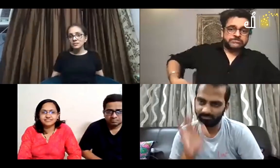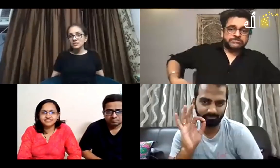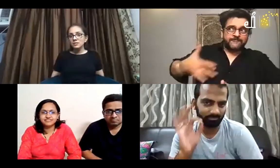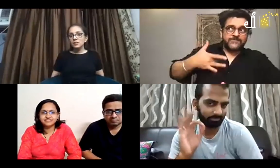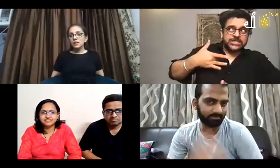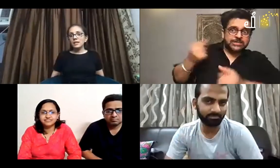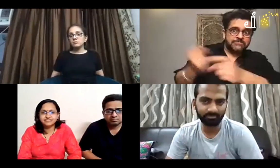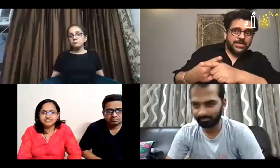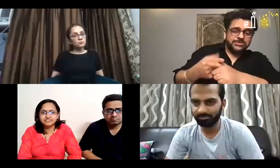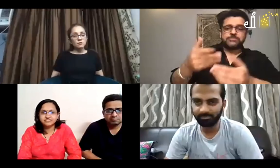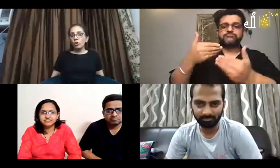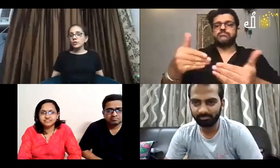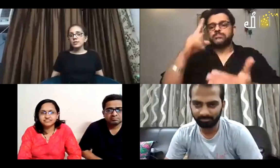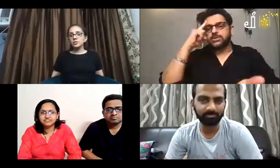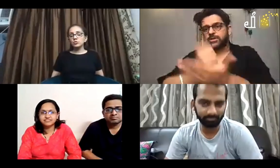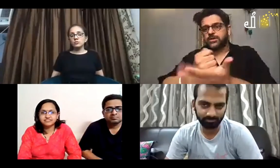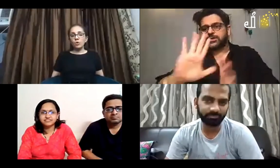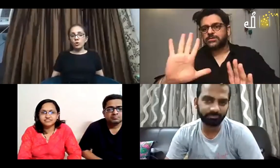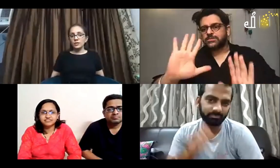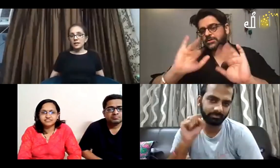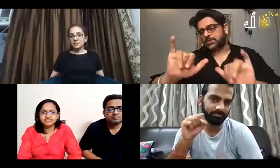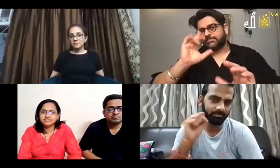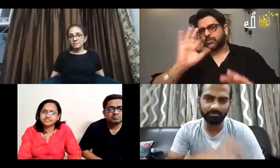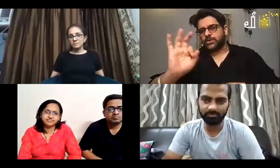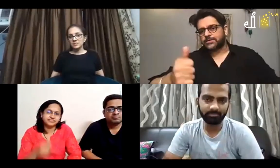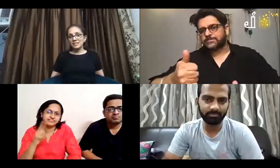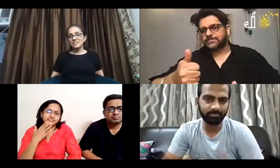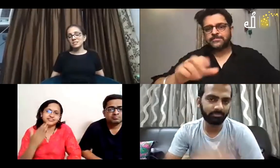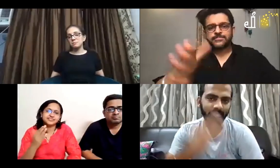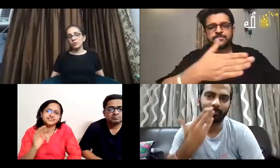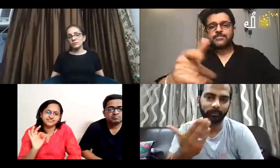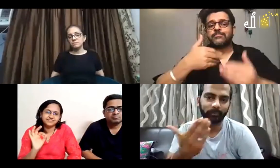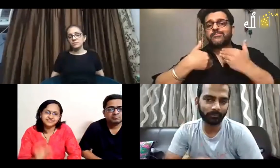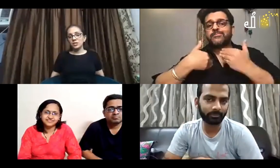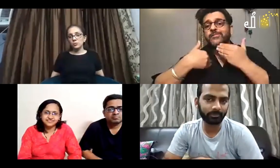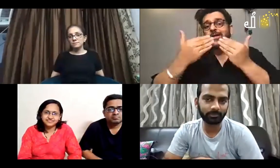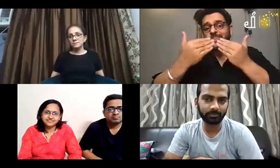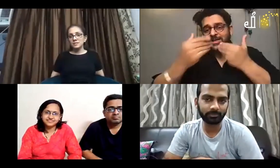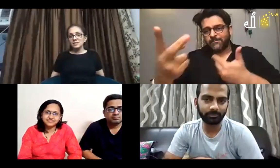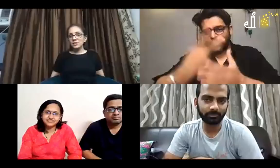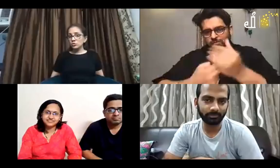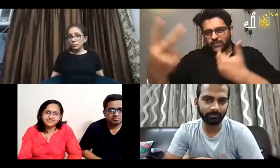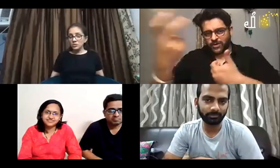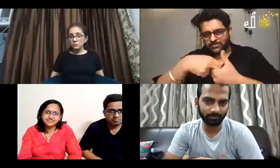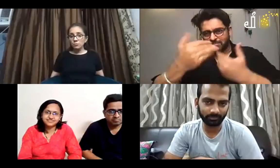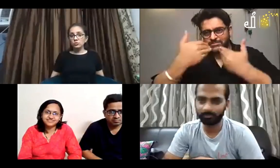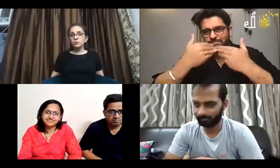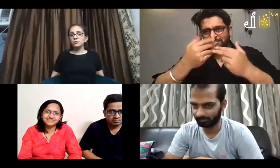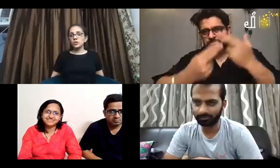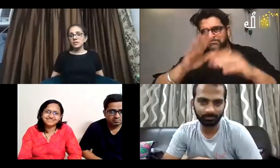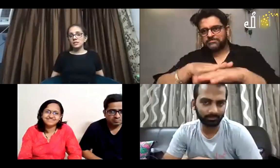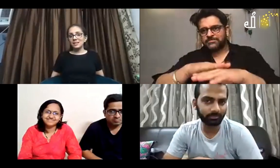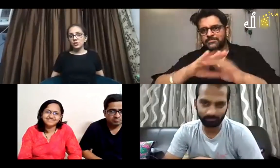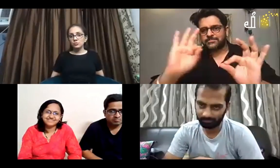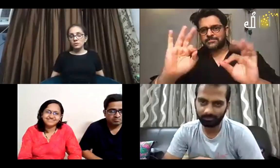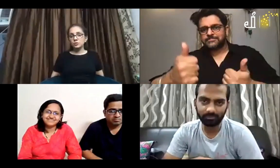child, and just follow your intuition, follow your gut. Yeah, that's very important. Thank you so much for both of you for